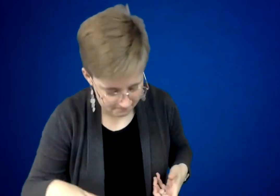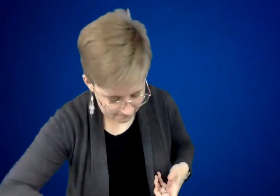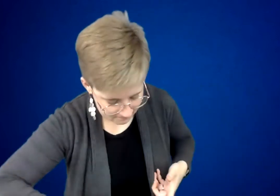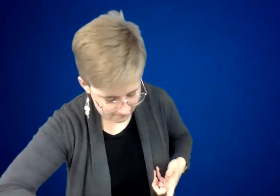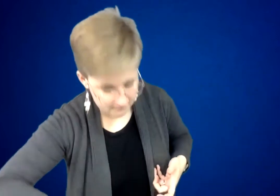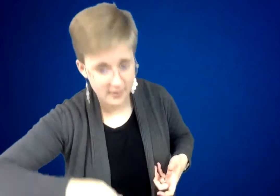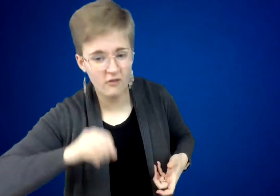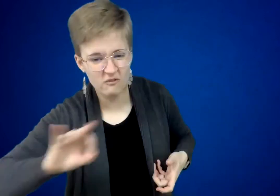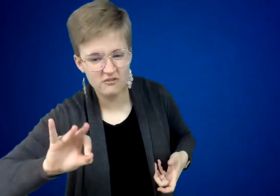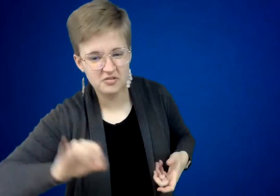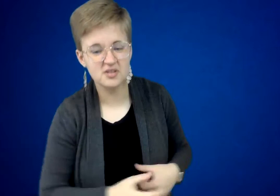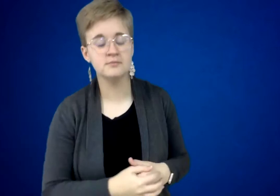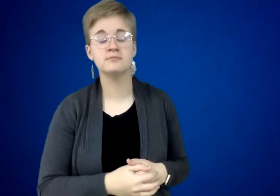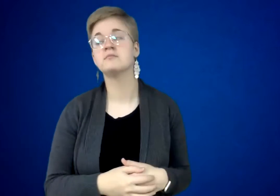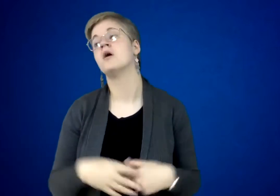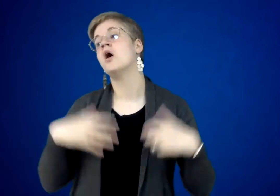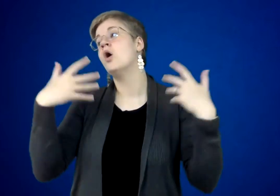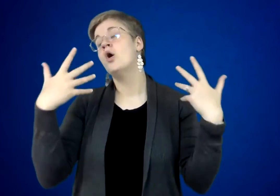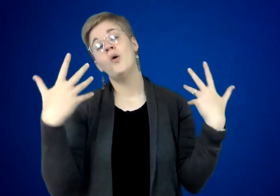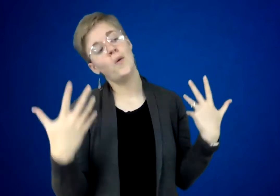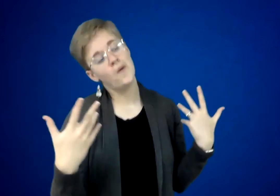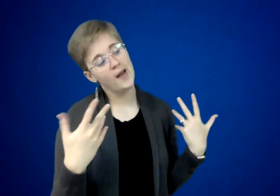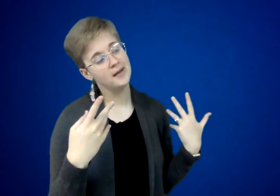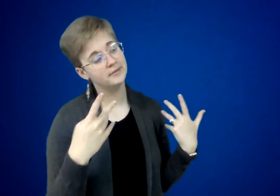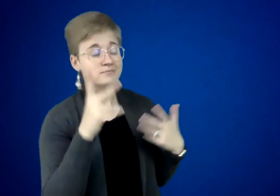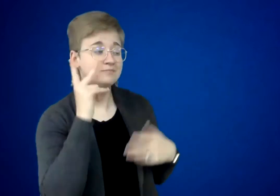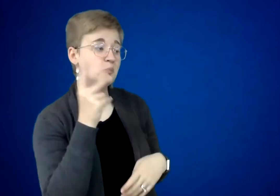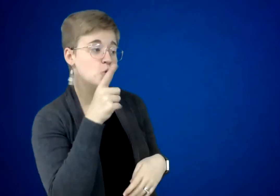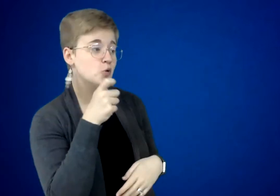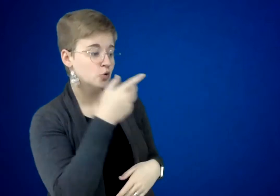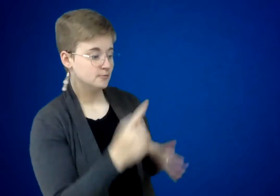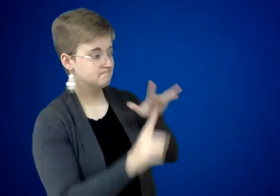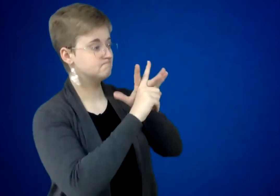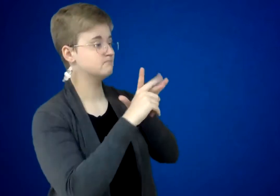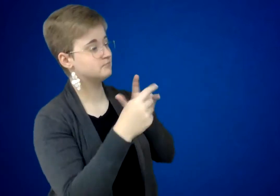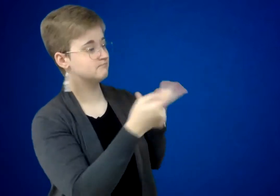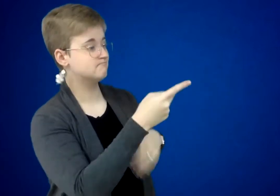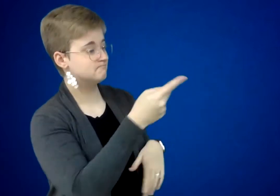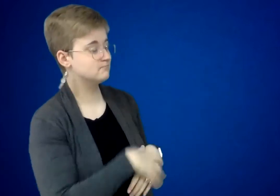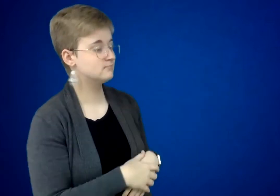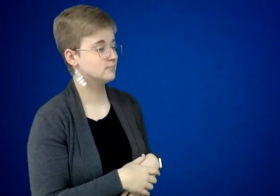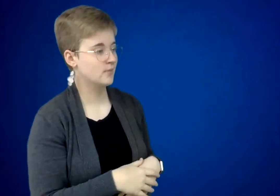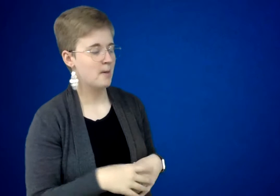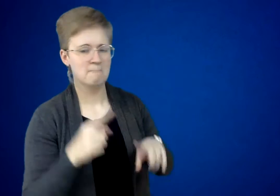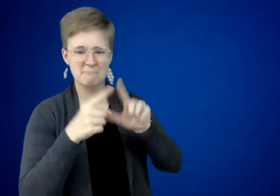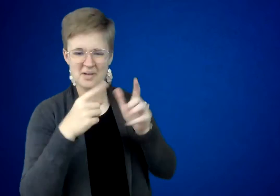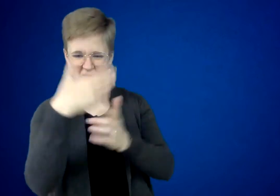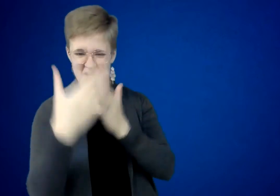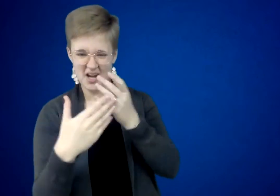"Well," she said, "look who's here." She kept her hand balled up, as if she were still searching for something to